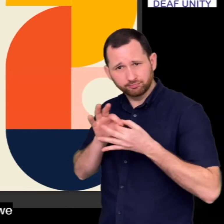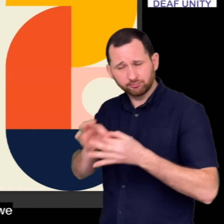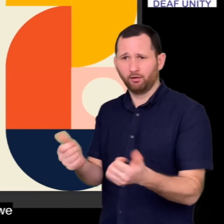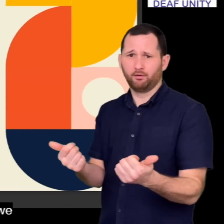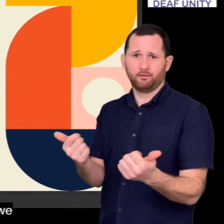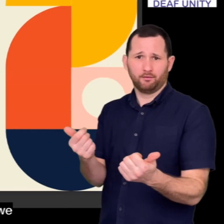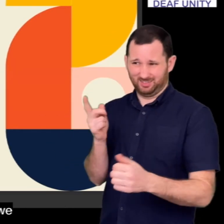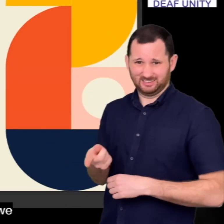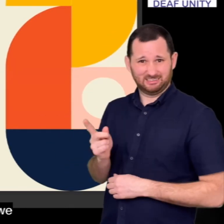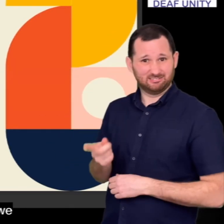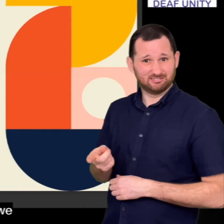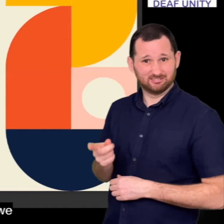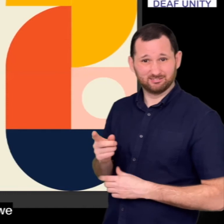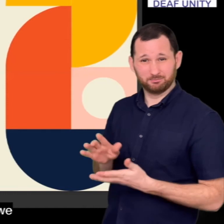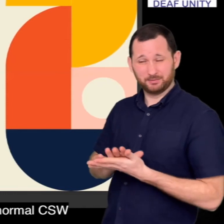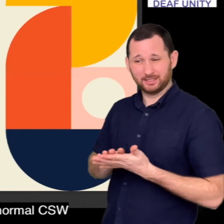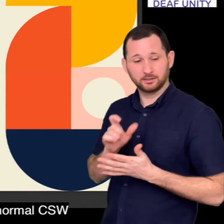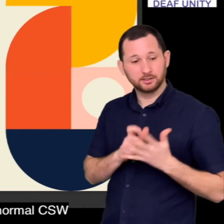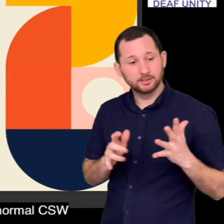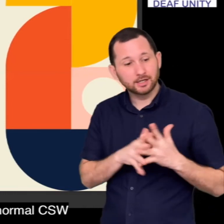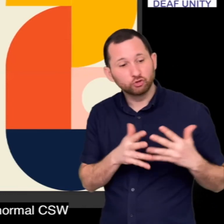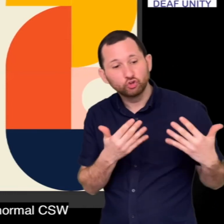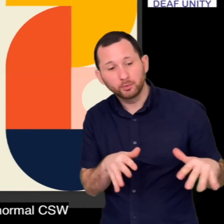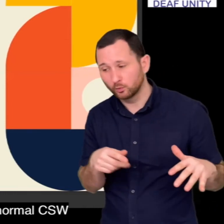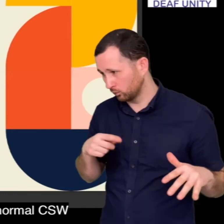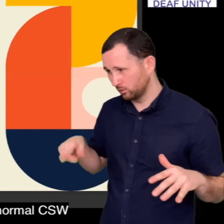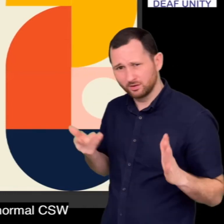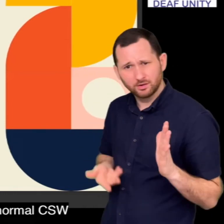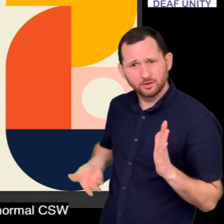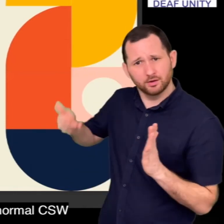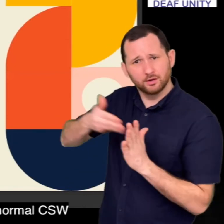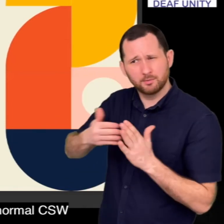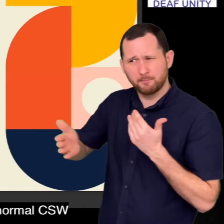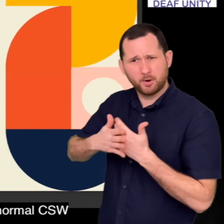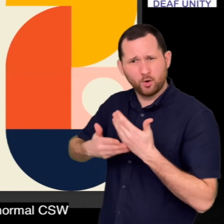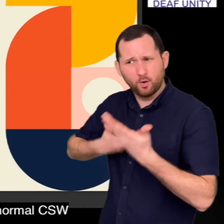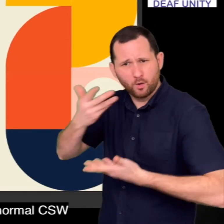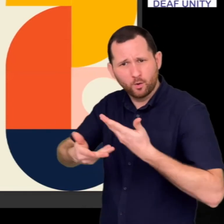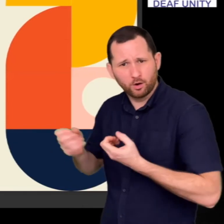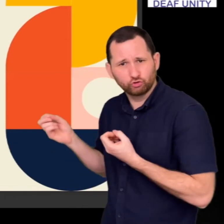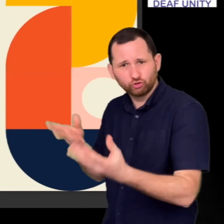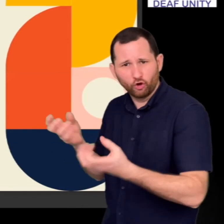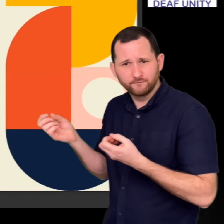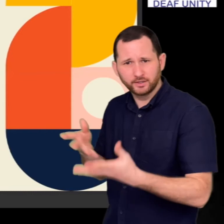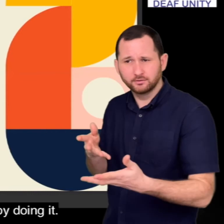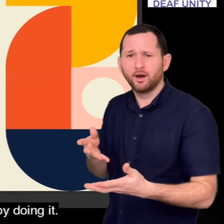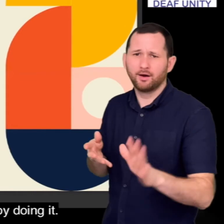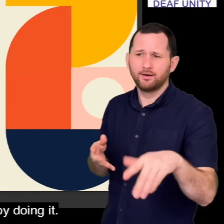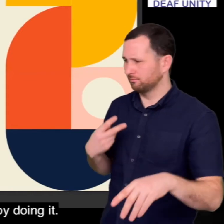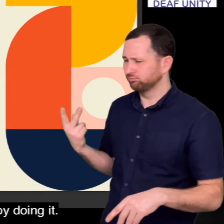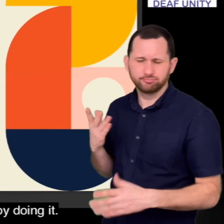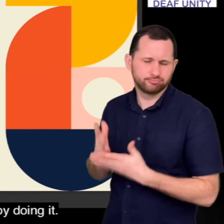Like I said, we provide a lot more than the normal CSW,